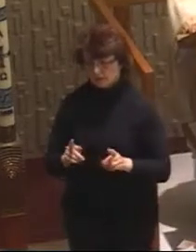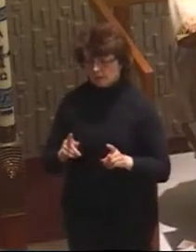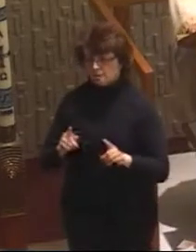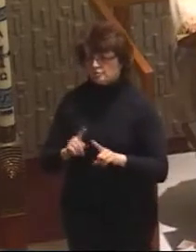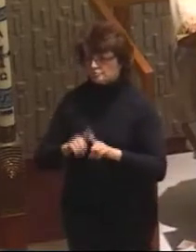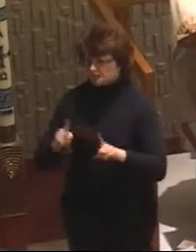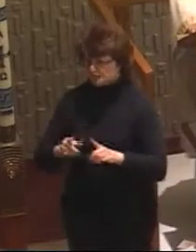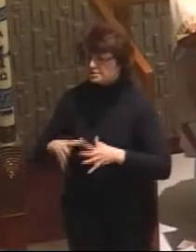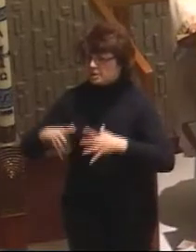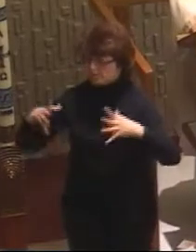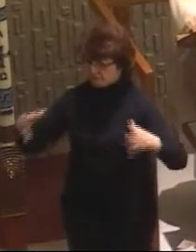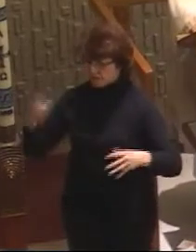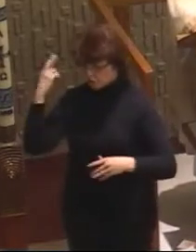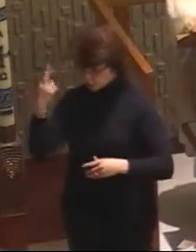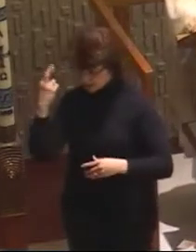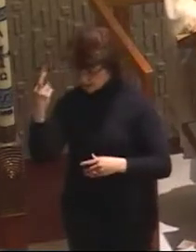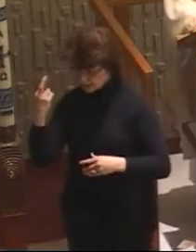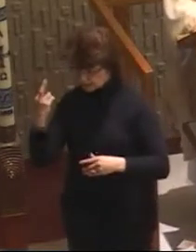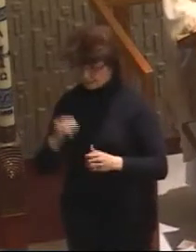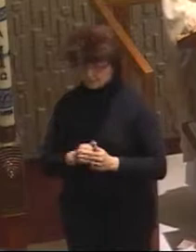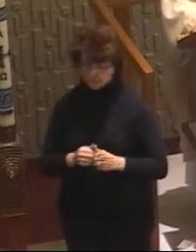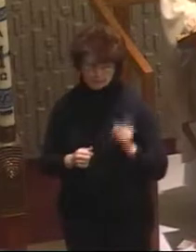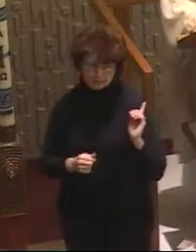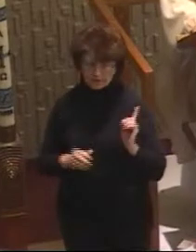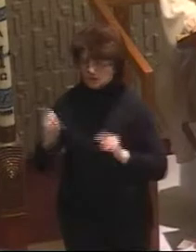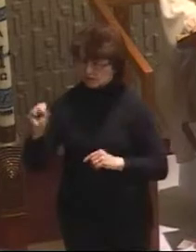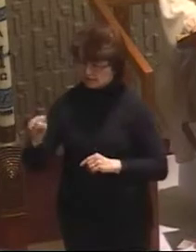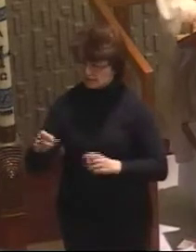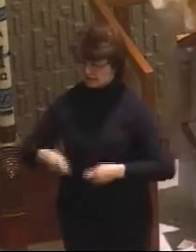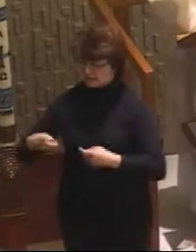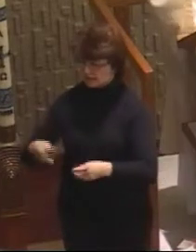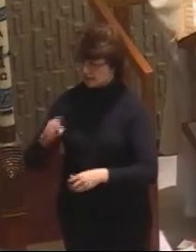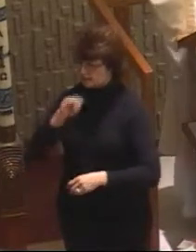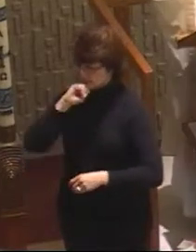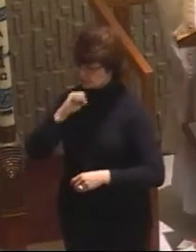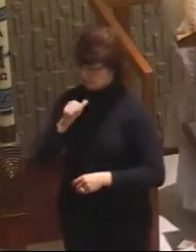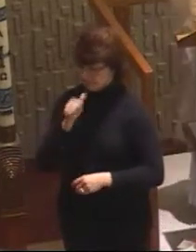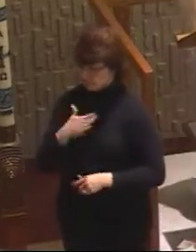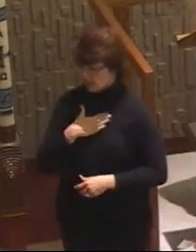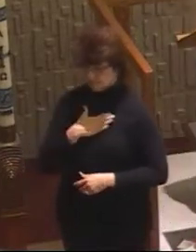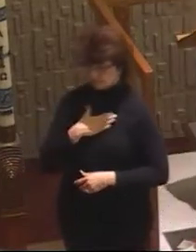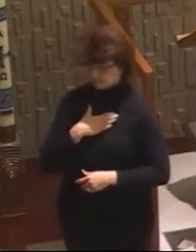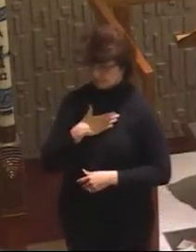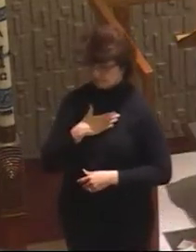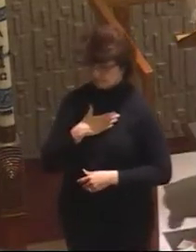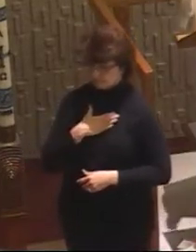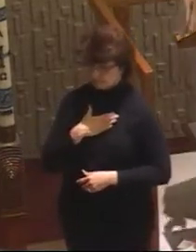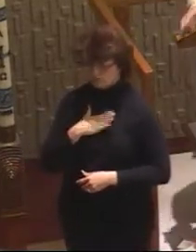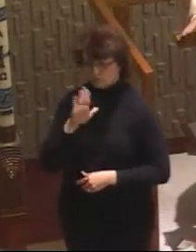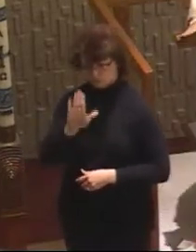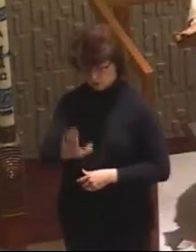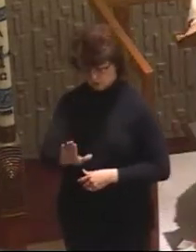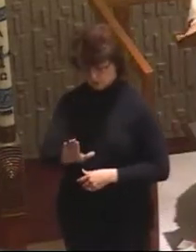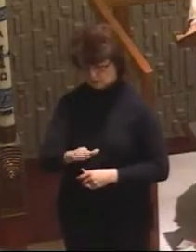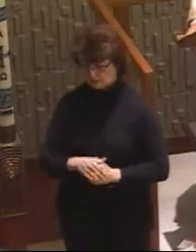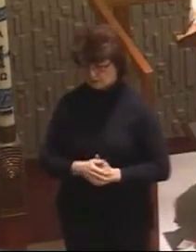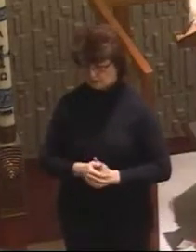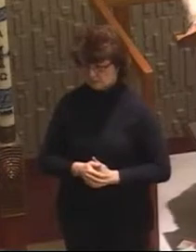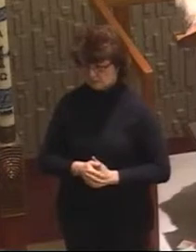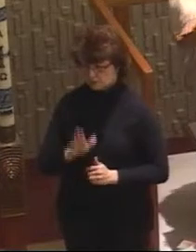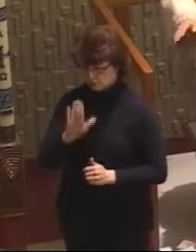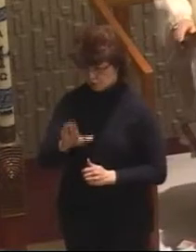that. The yes that I gave to the bishop wasn't mine. It was yours.